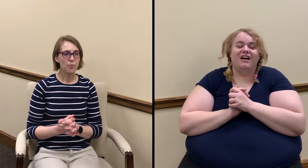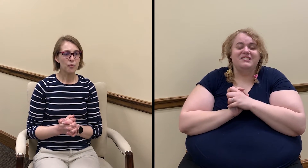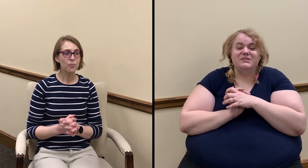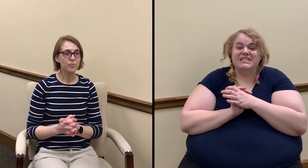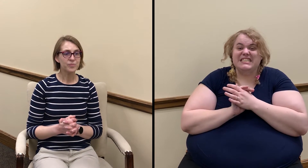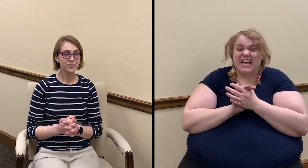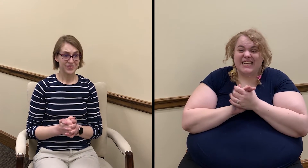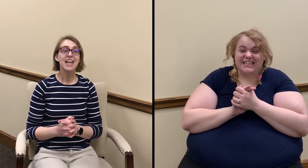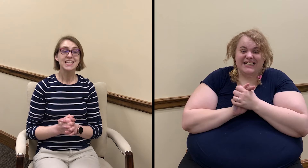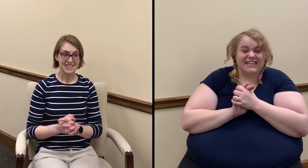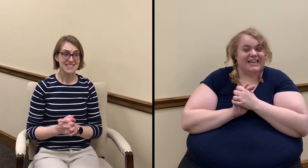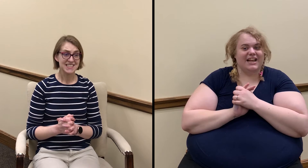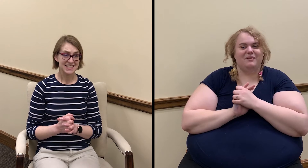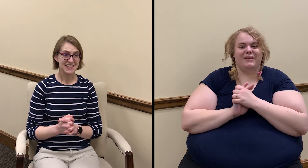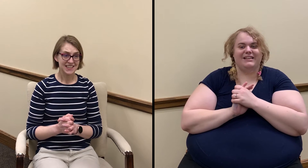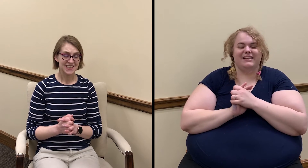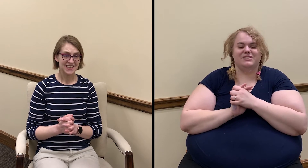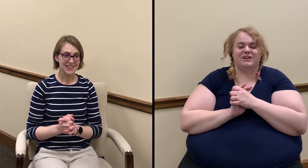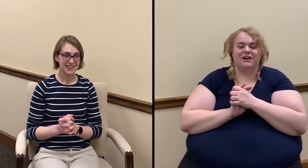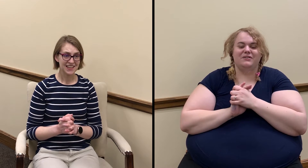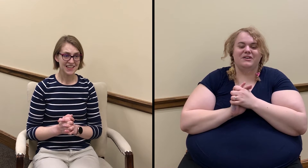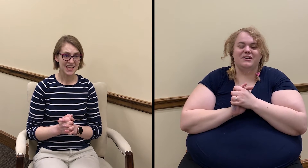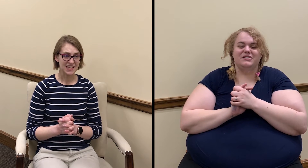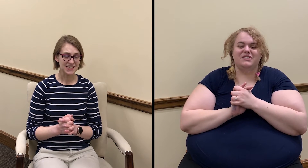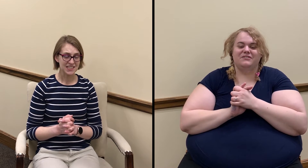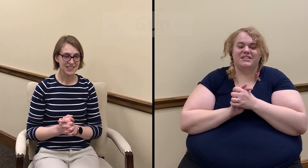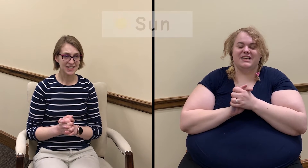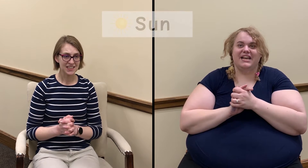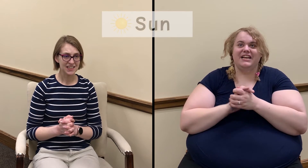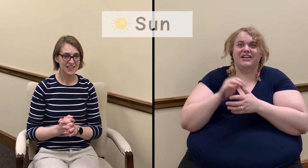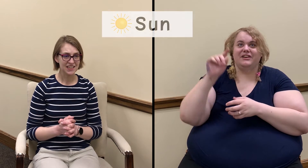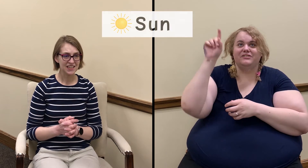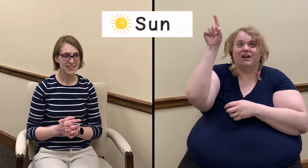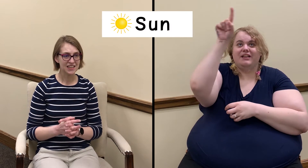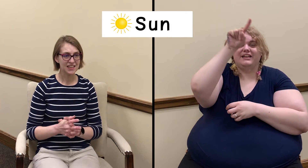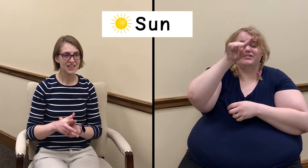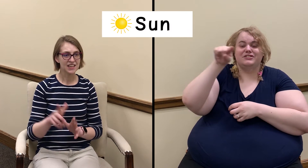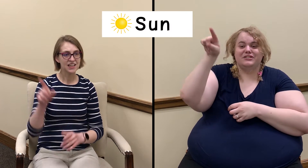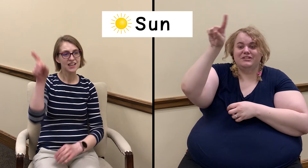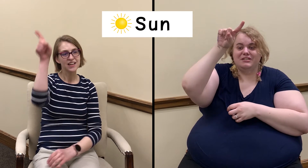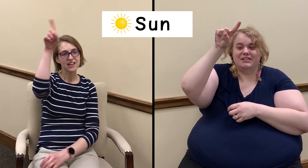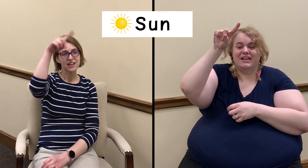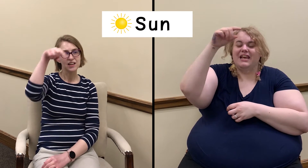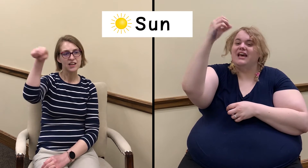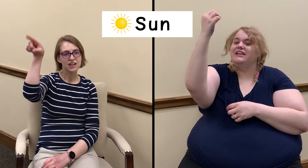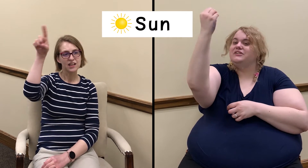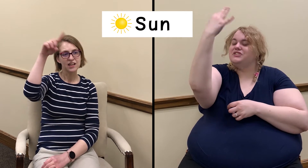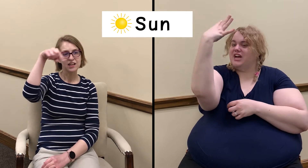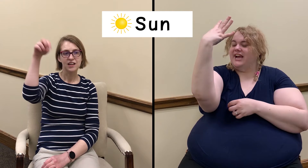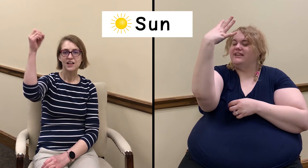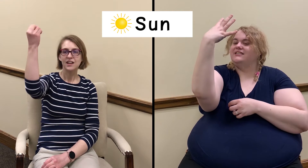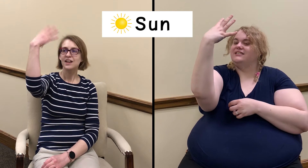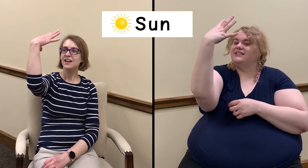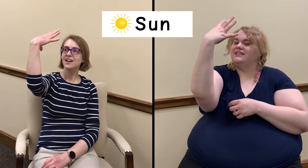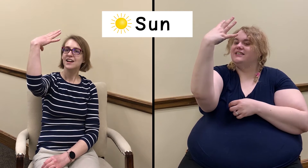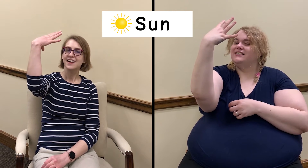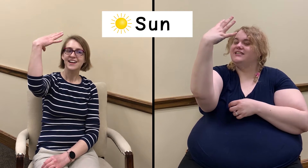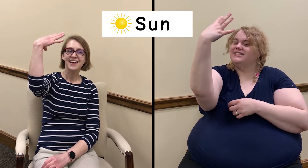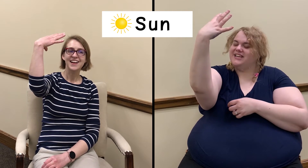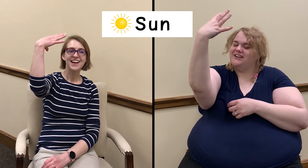Also, sun can help make things grow. Yes. So for sun, you could draw like a circle and then you shine the sun on